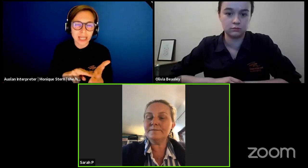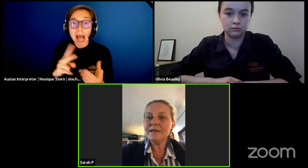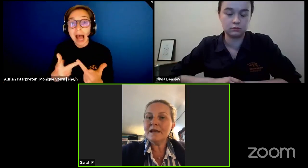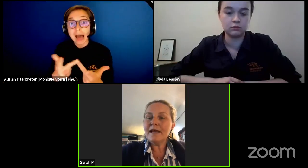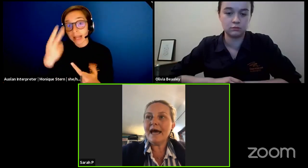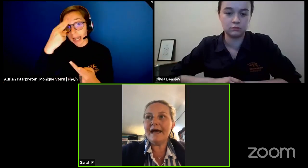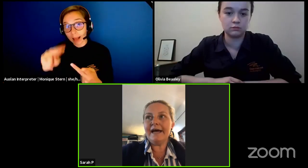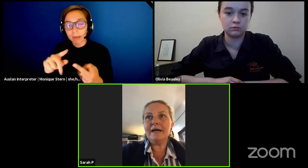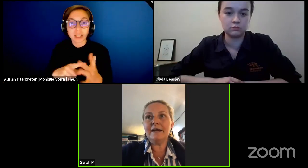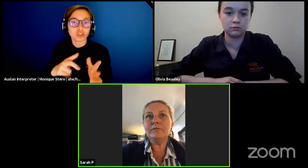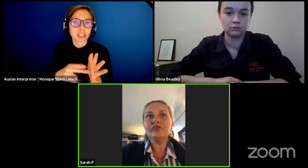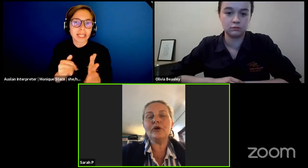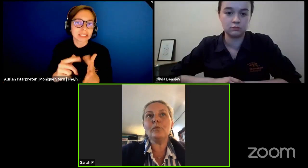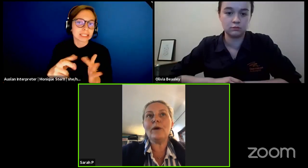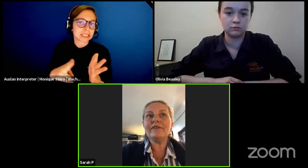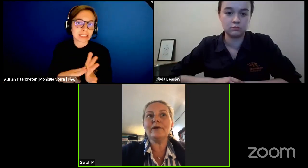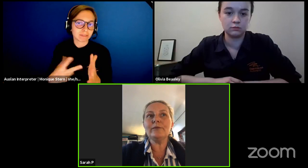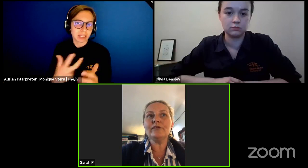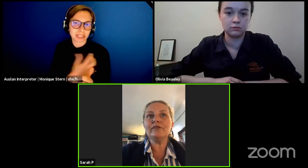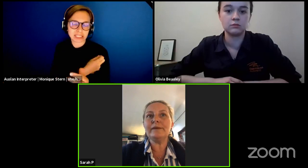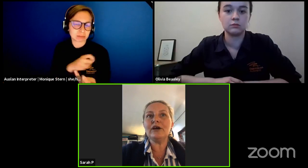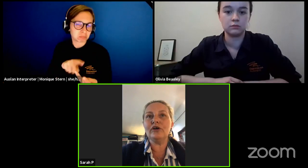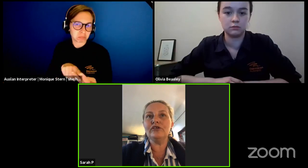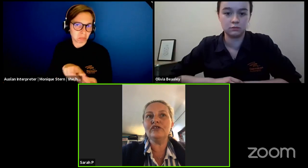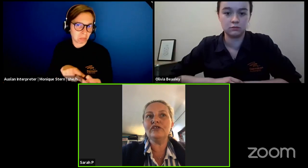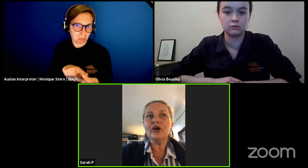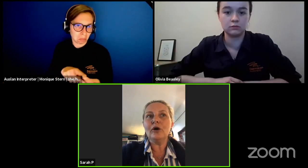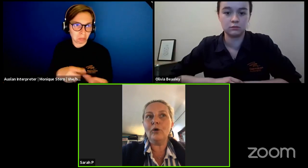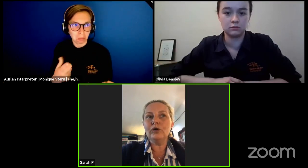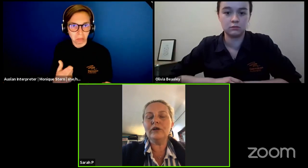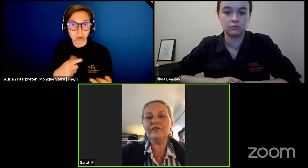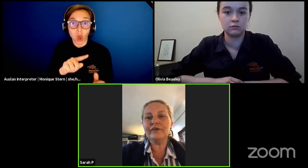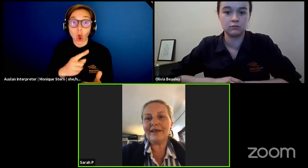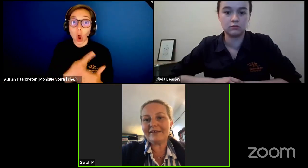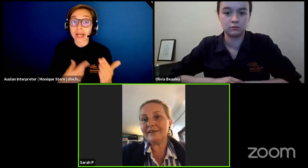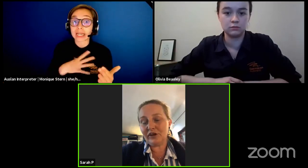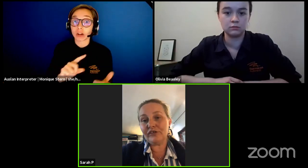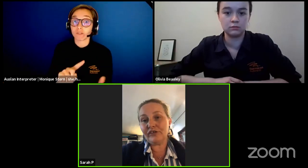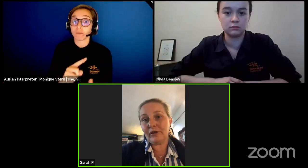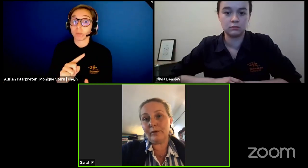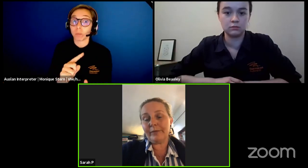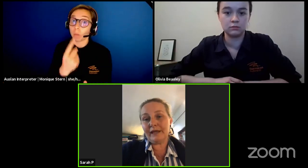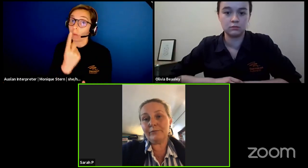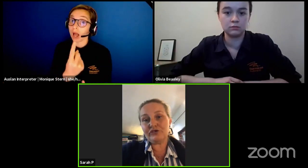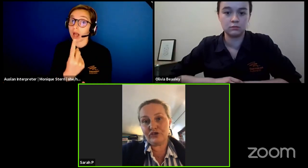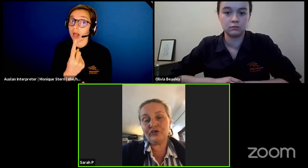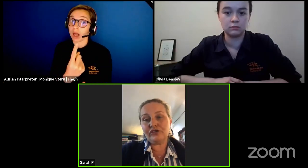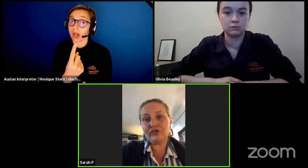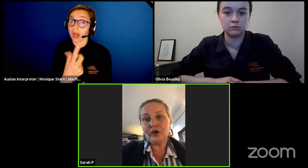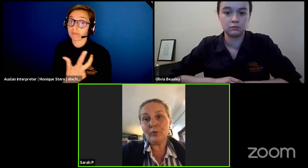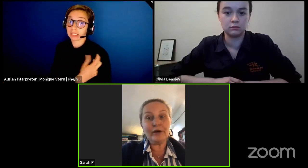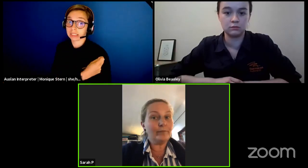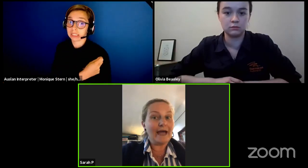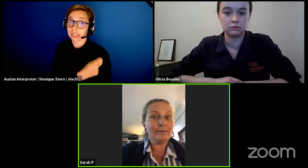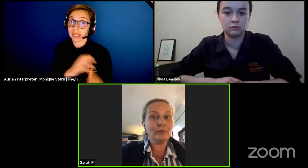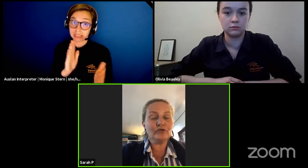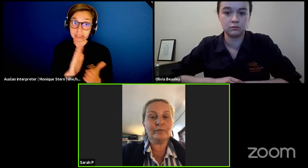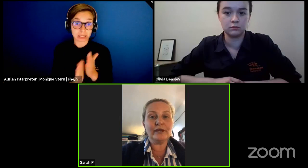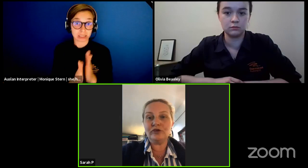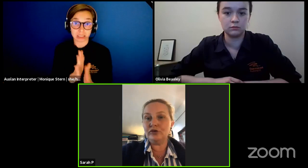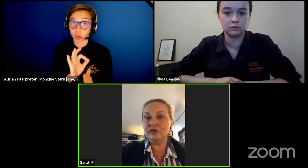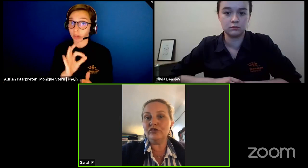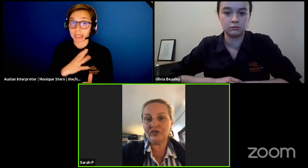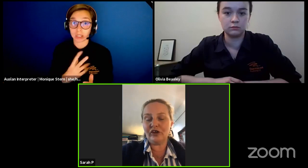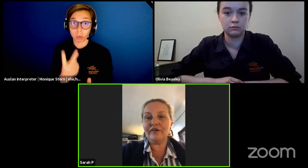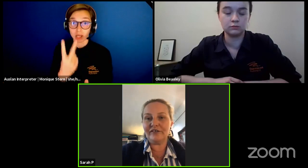vaccination. So whether it was because all of the vaccine doses that were being produced were able to